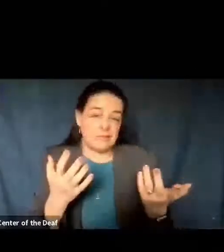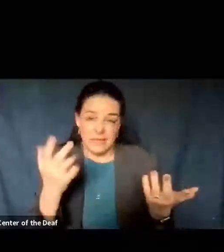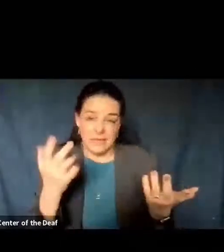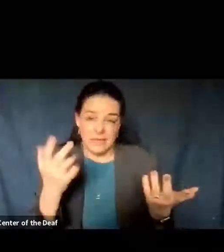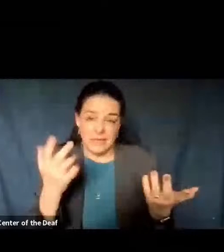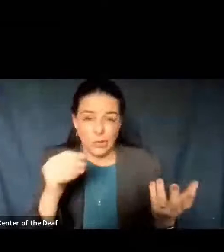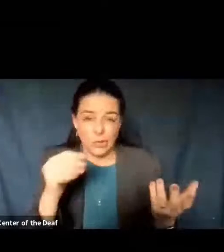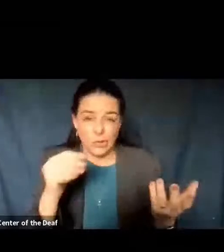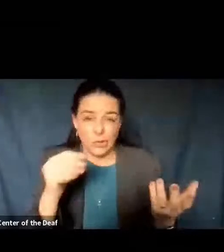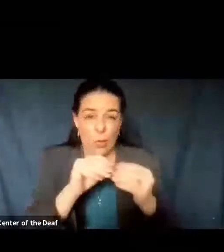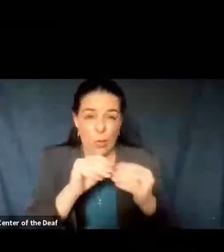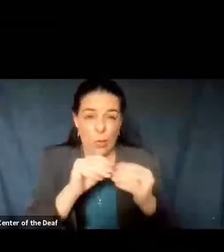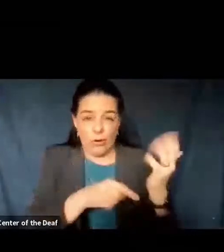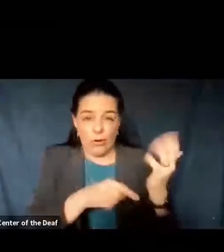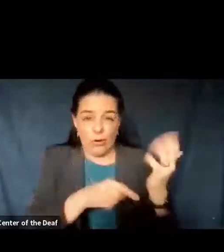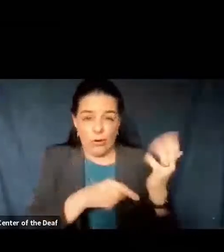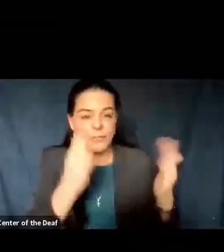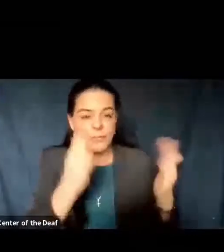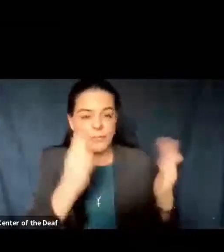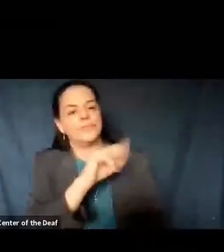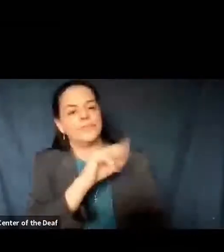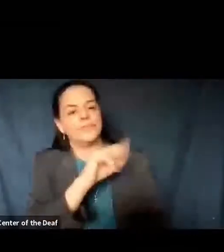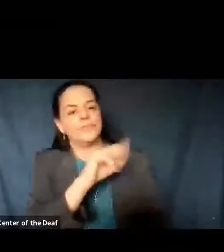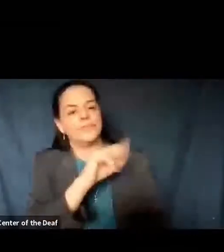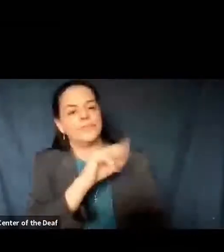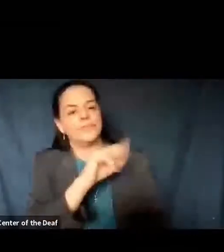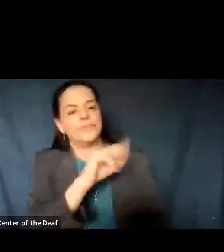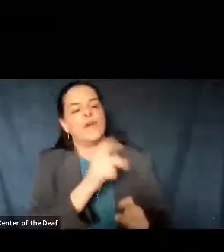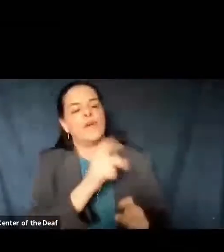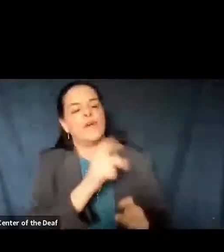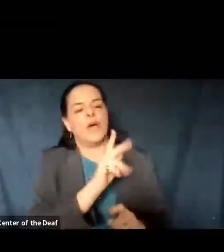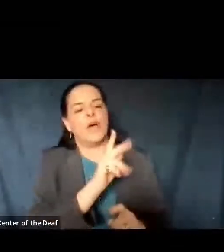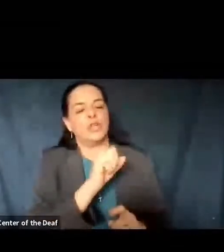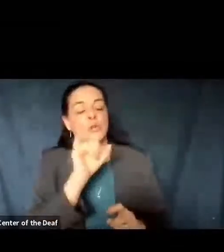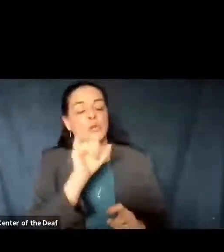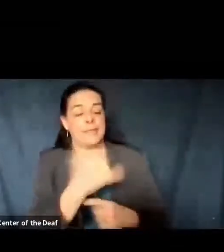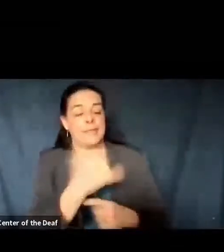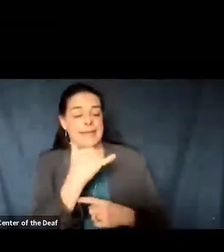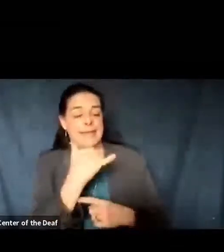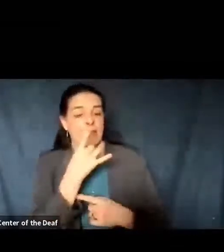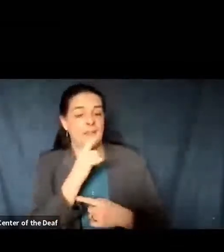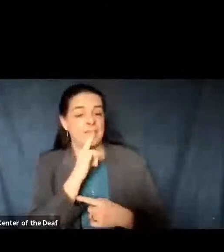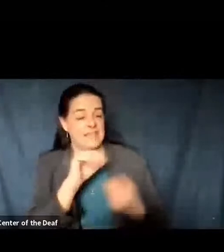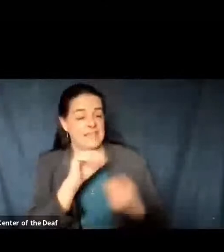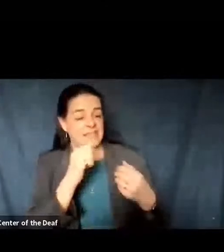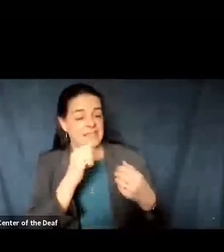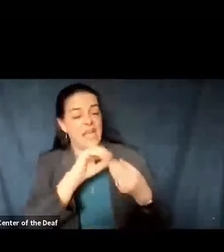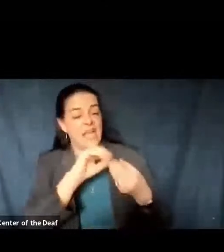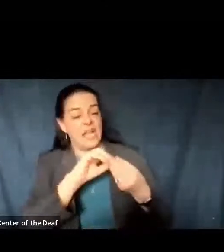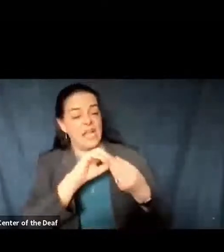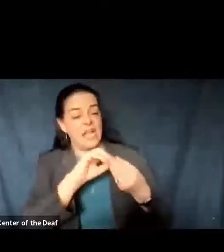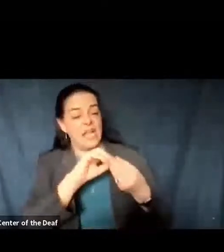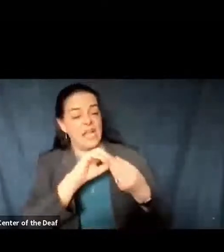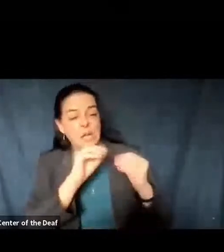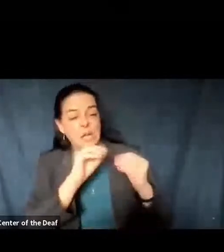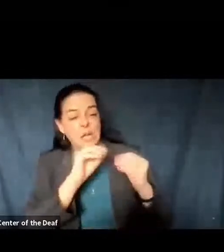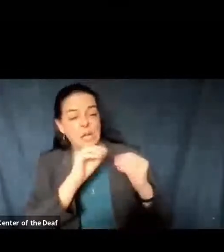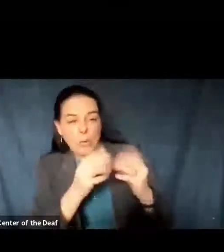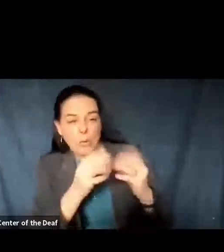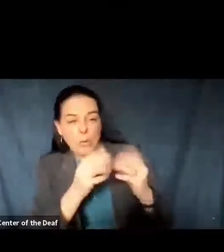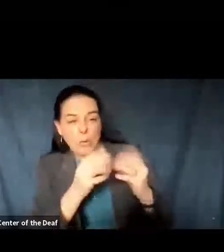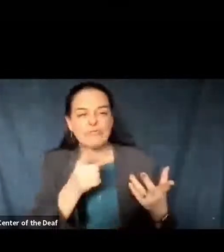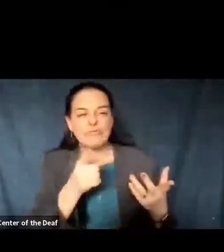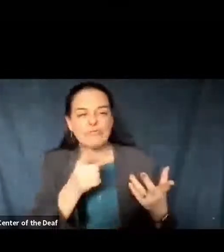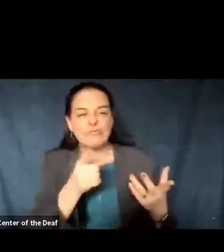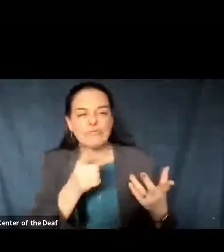Knox News, are the yellow traffic lights a statistical anomaly because they are being compared to the recent unprecedentedly high